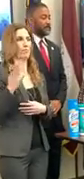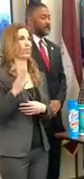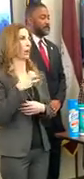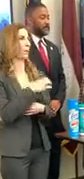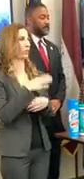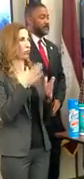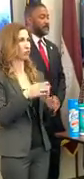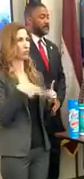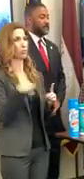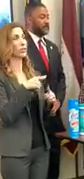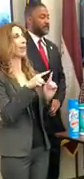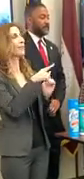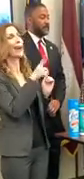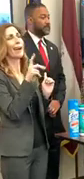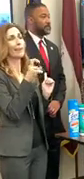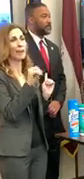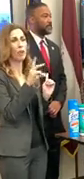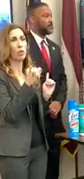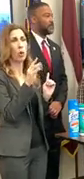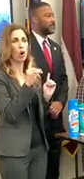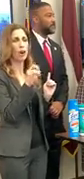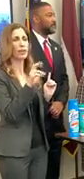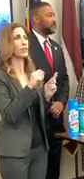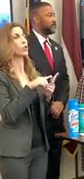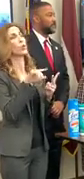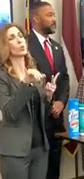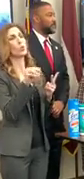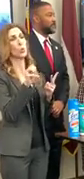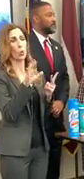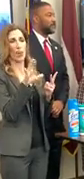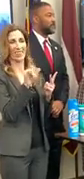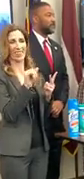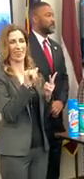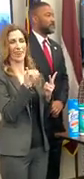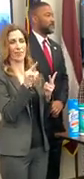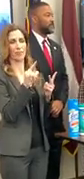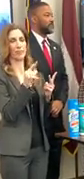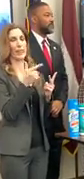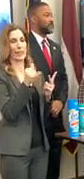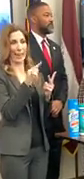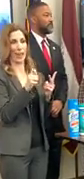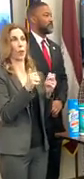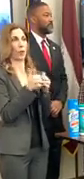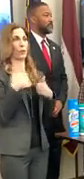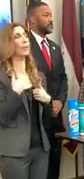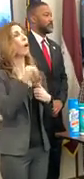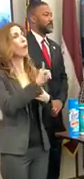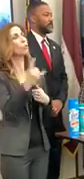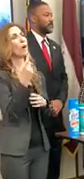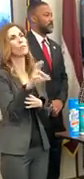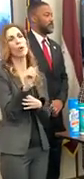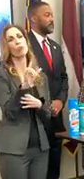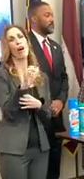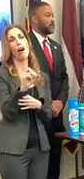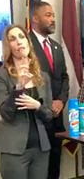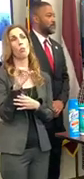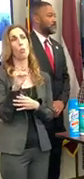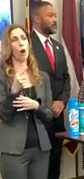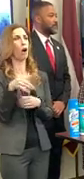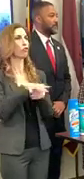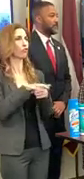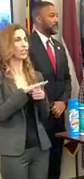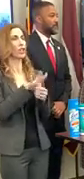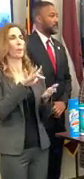Board of Commissioners, Commissioner Ken Lawrence and Commissioner Joe Gale. We also have Dr. Alvin Wong, our Regional Emergency Medical